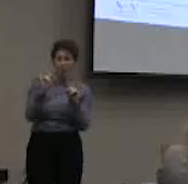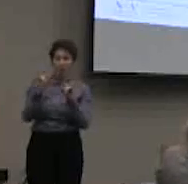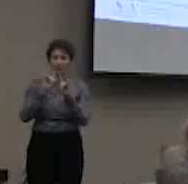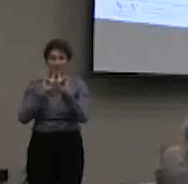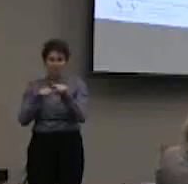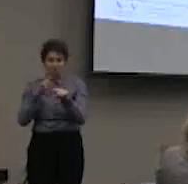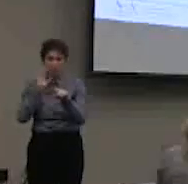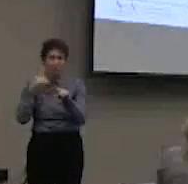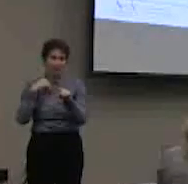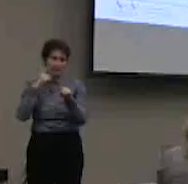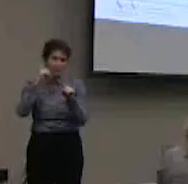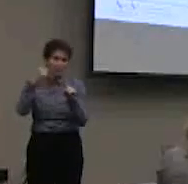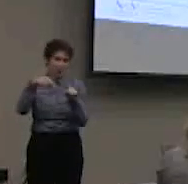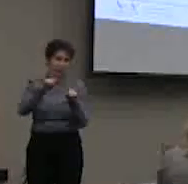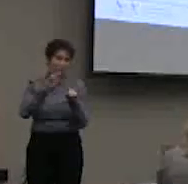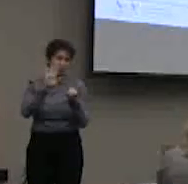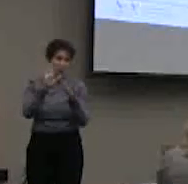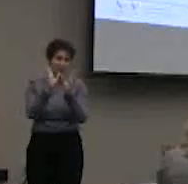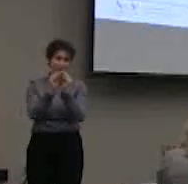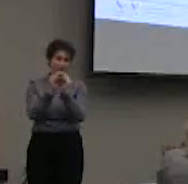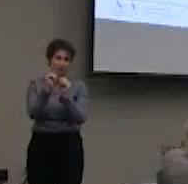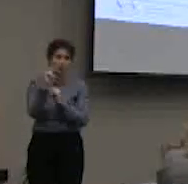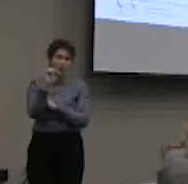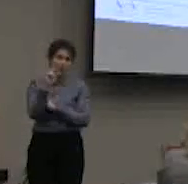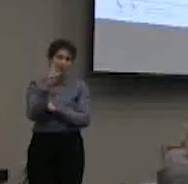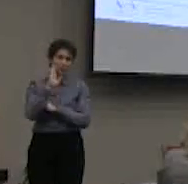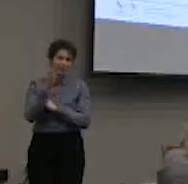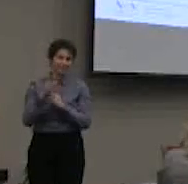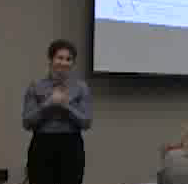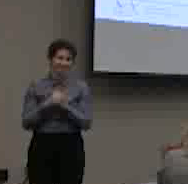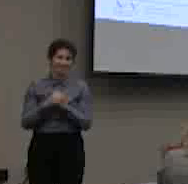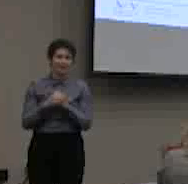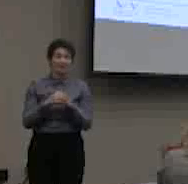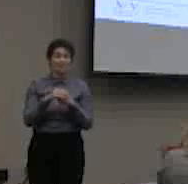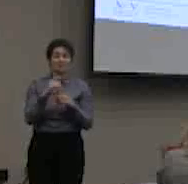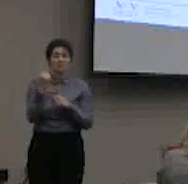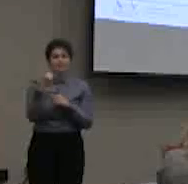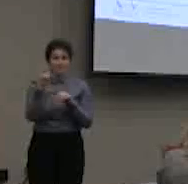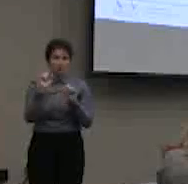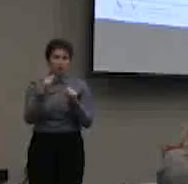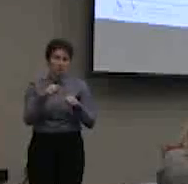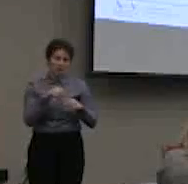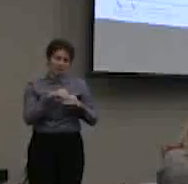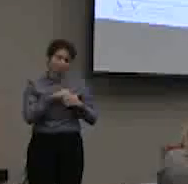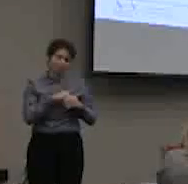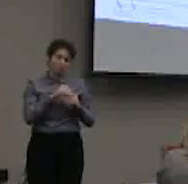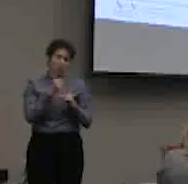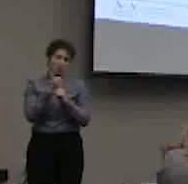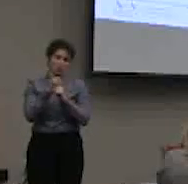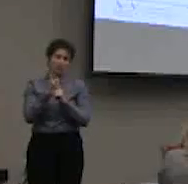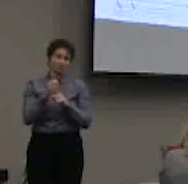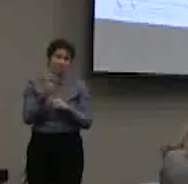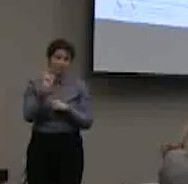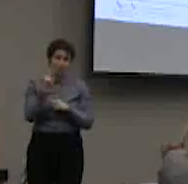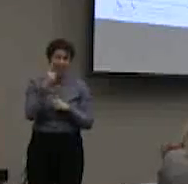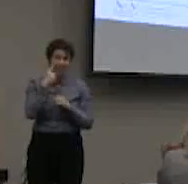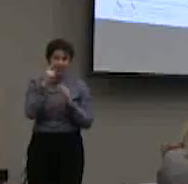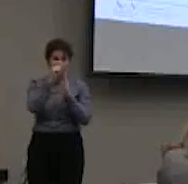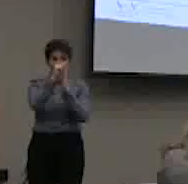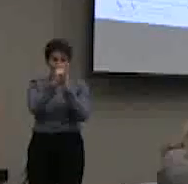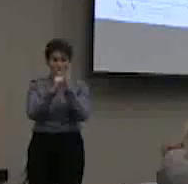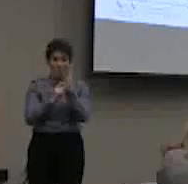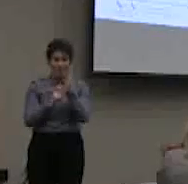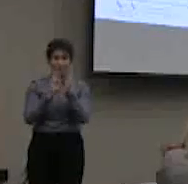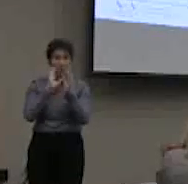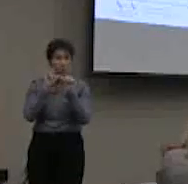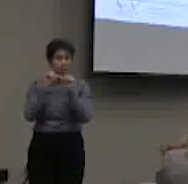meeting in November. And again, something that you can keep in your back pocket. So I think the survey will stay open, so as you think about these